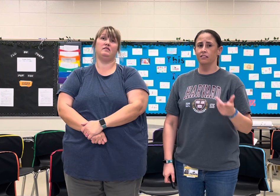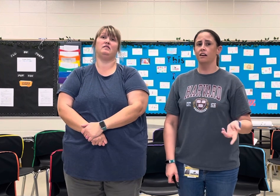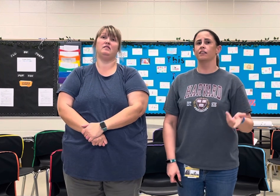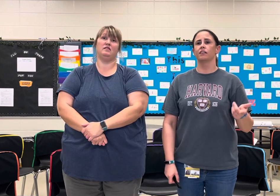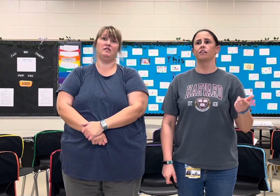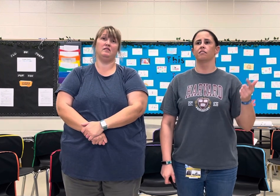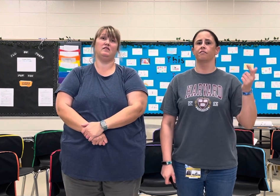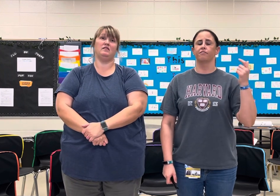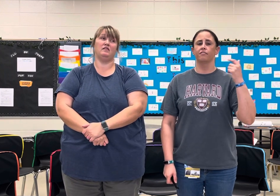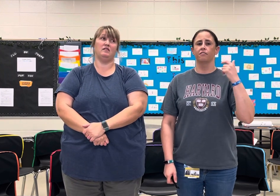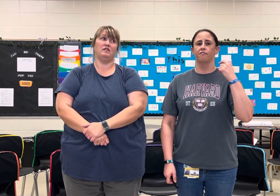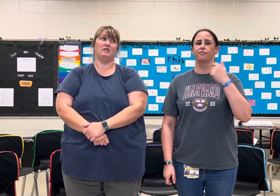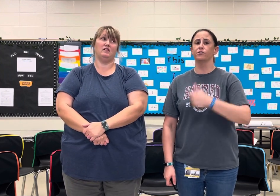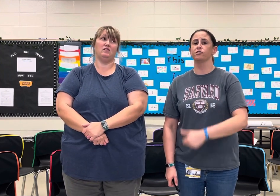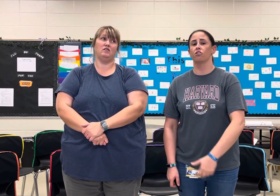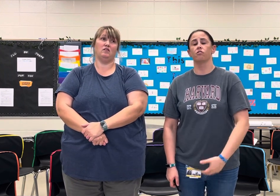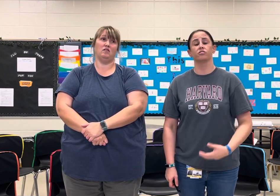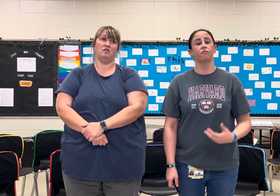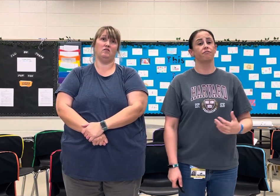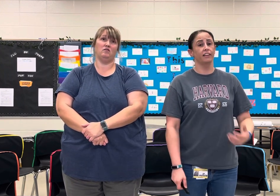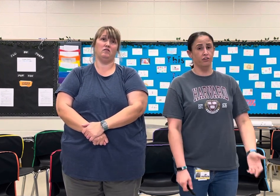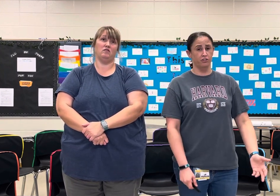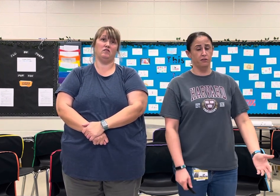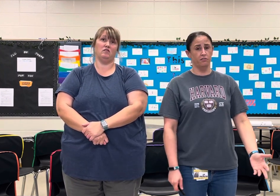lot of foods are also finger spelled.